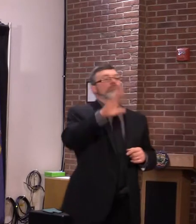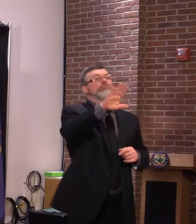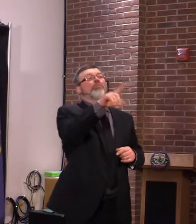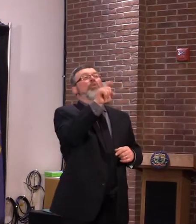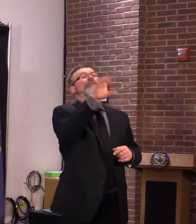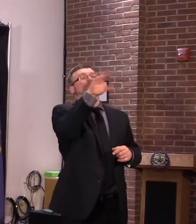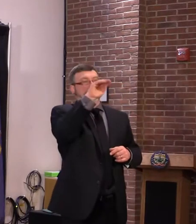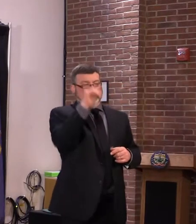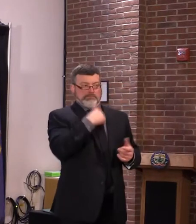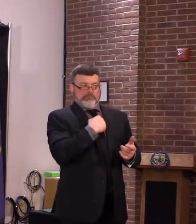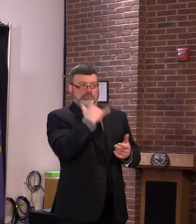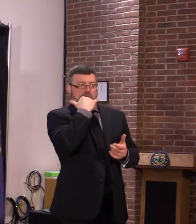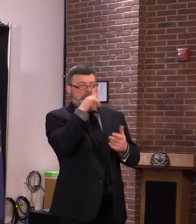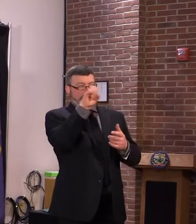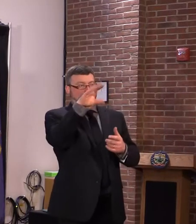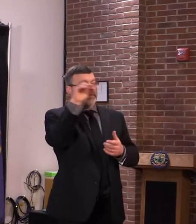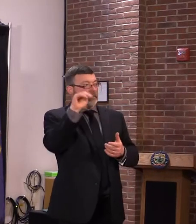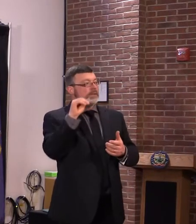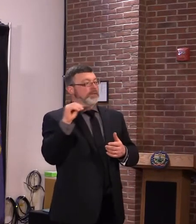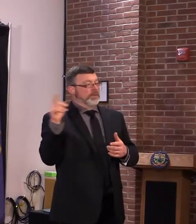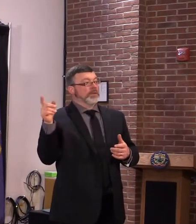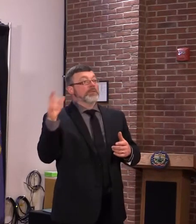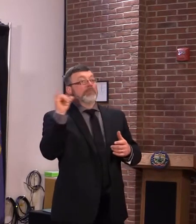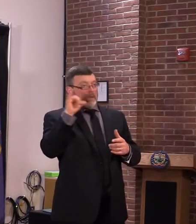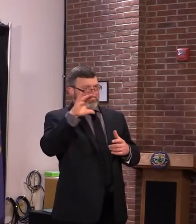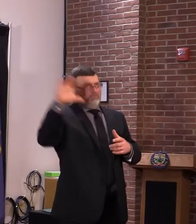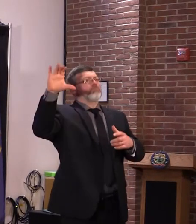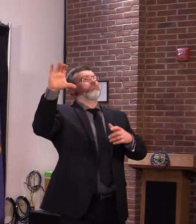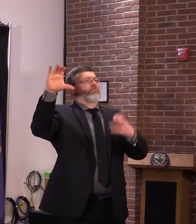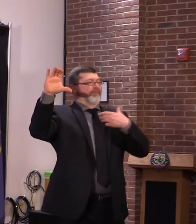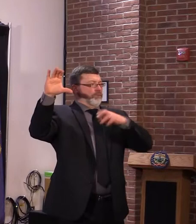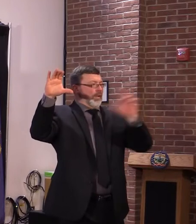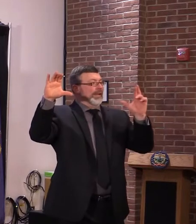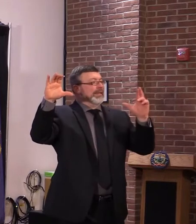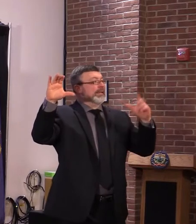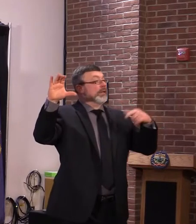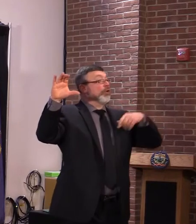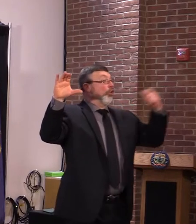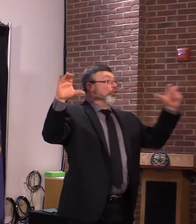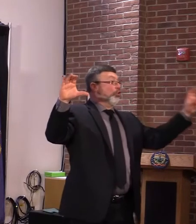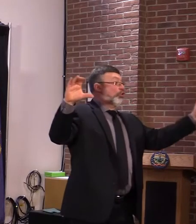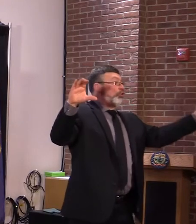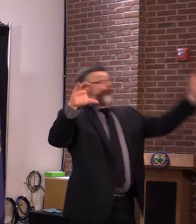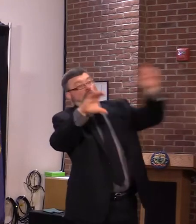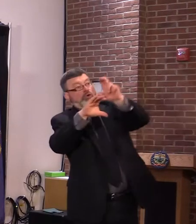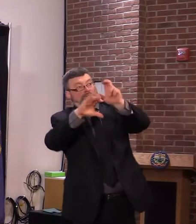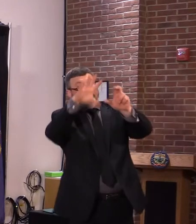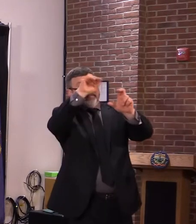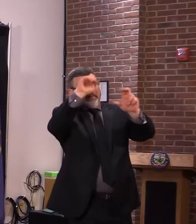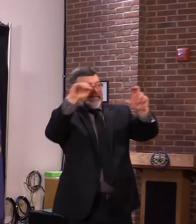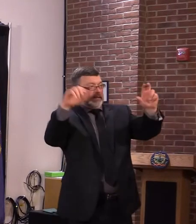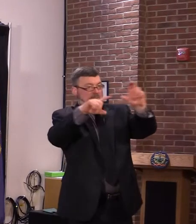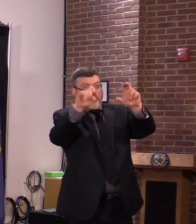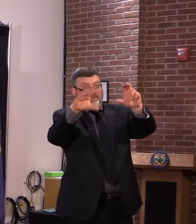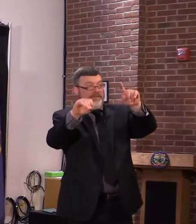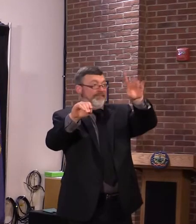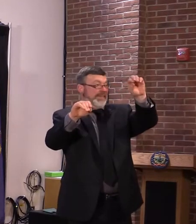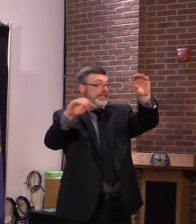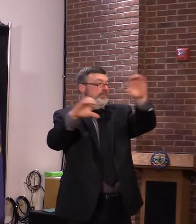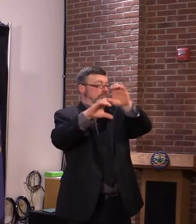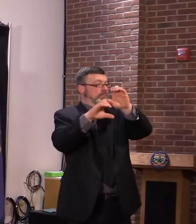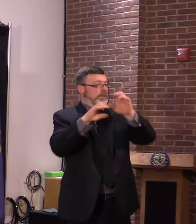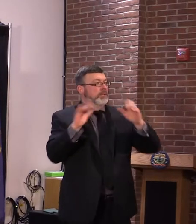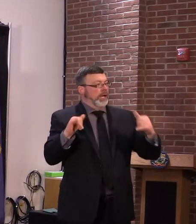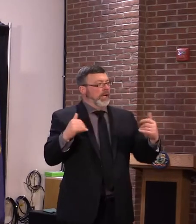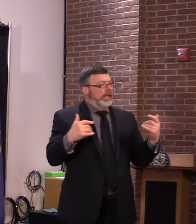$50 million for whatever they have agreed upon. But I think it